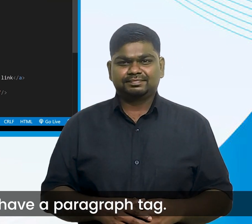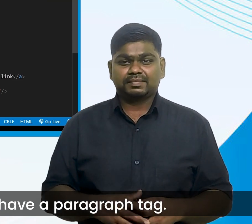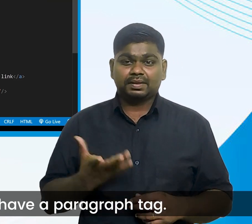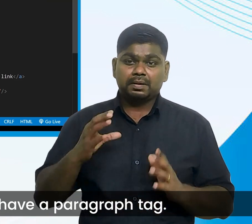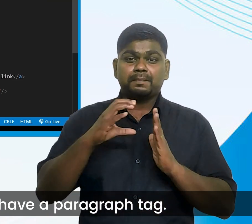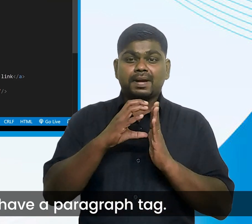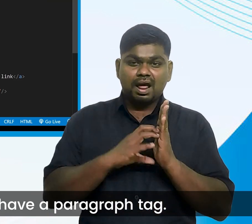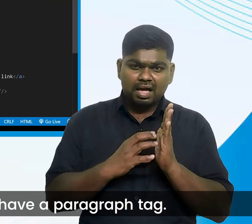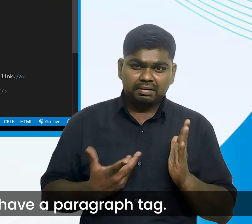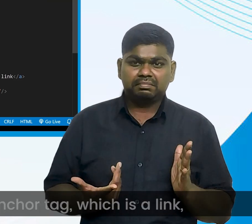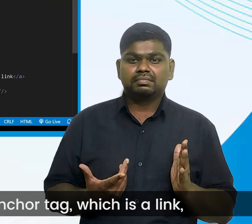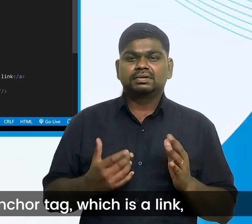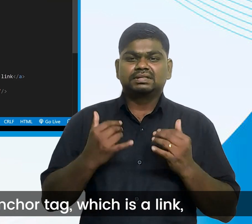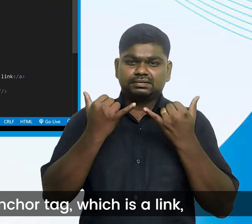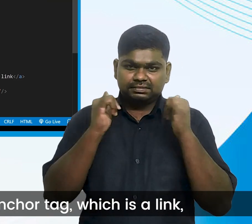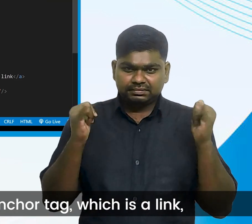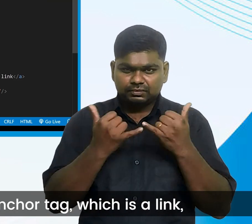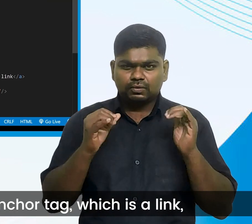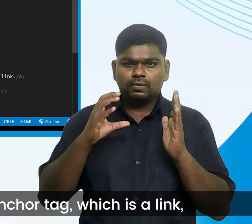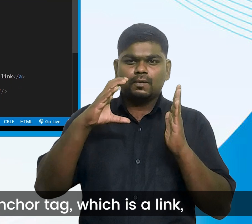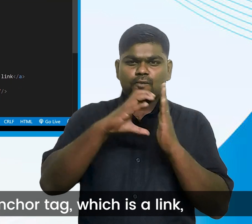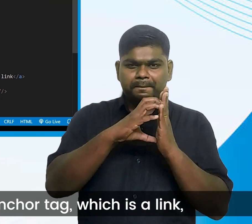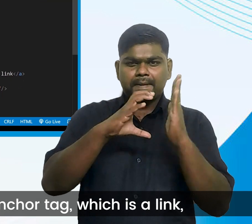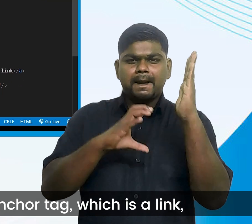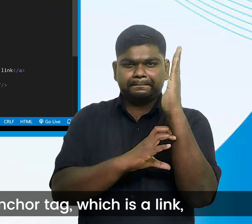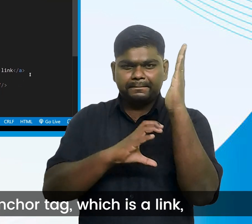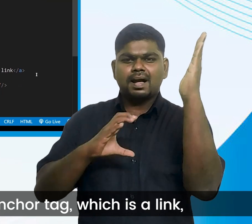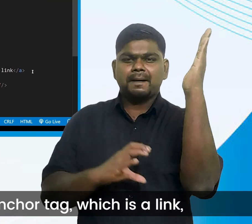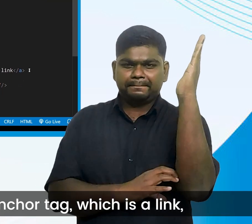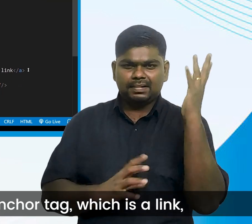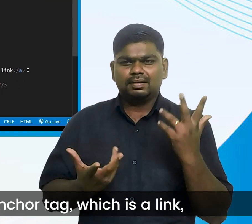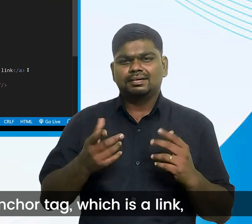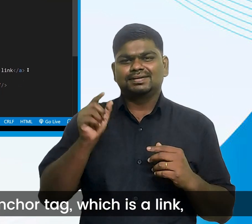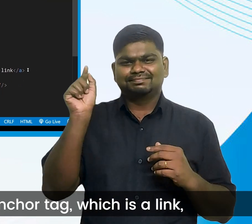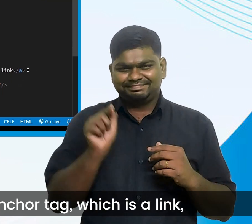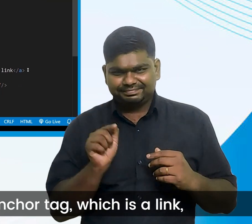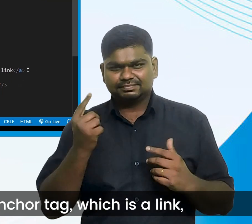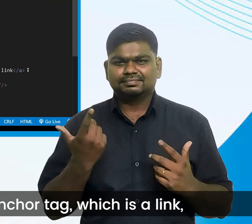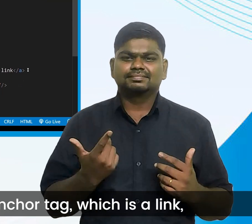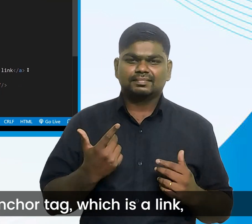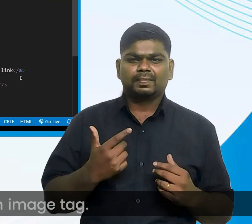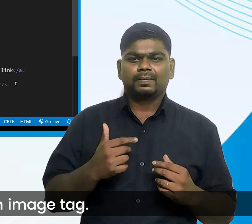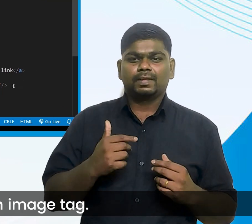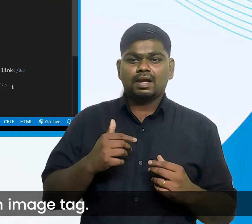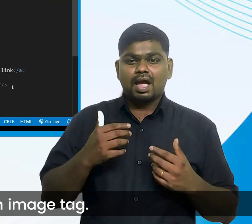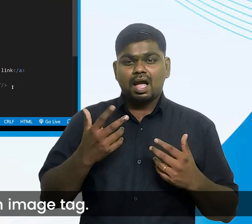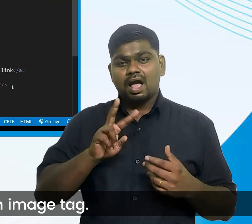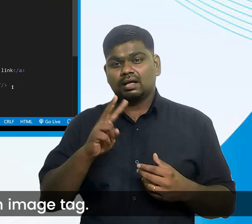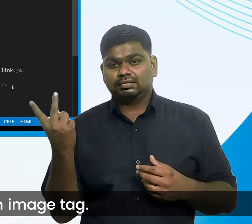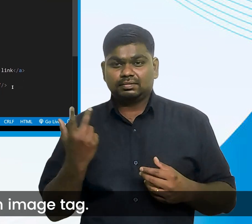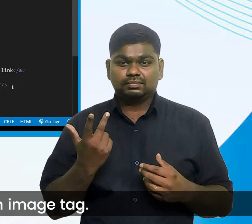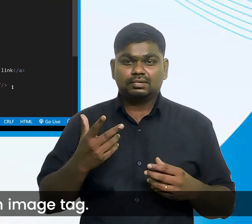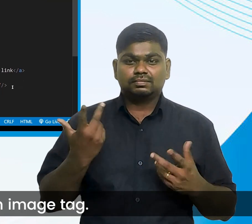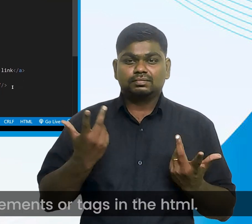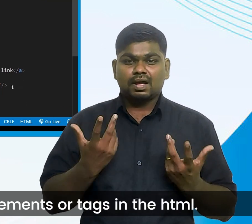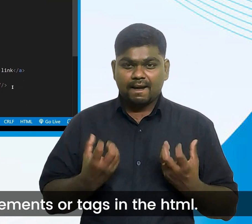a paragraph tag that holds a content and an anchor tag which is a link, and we have an image